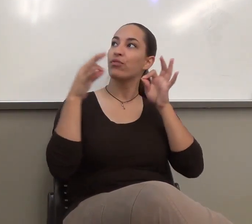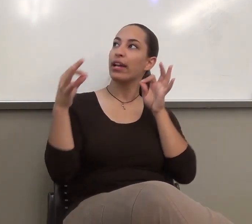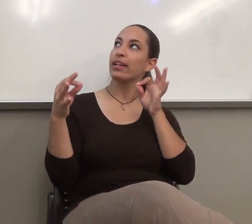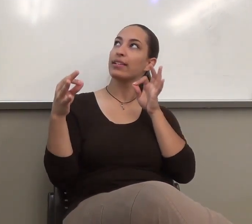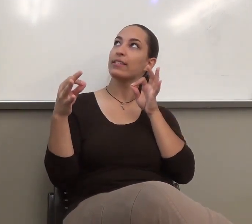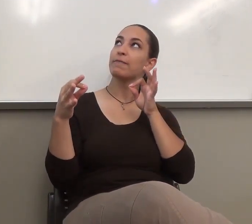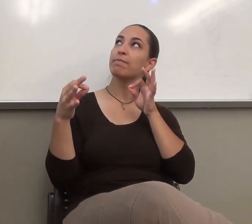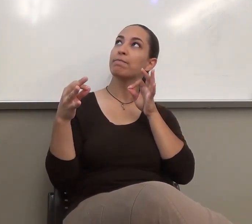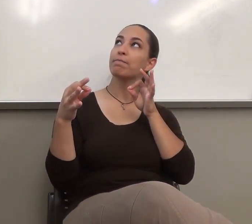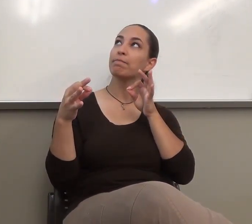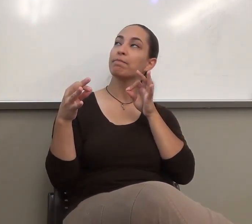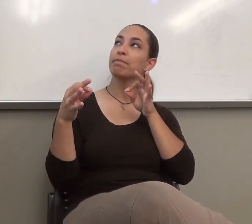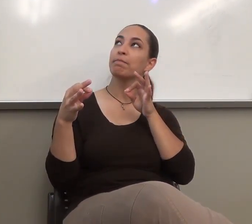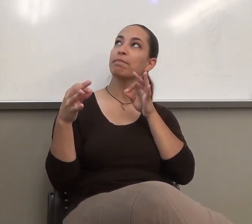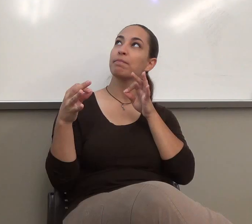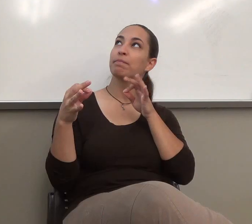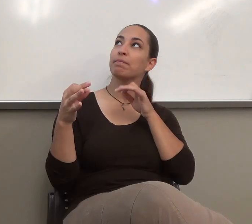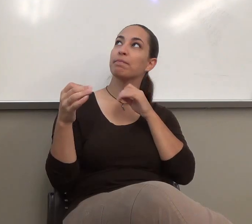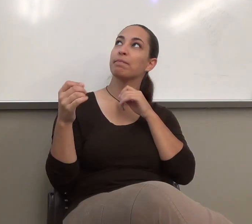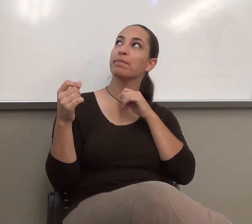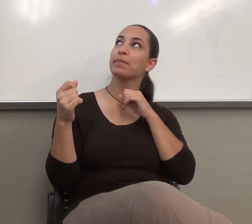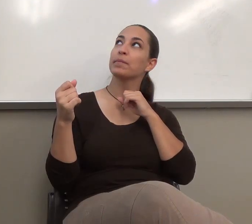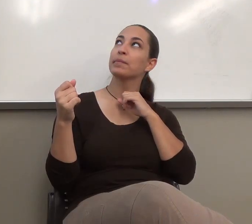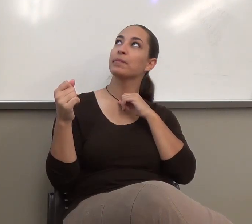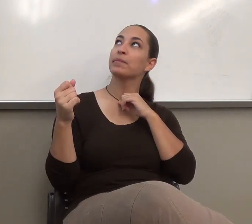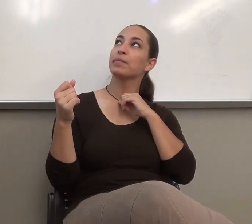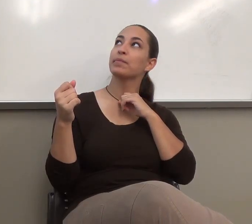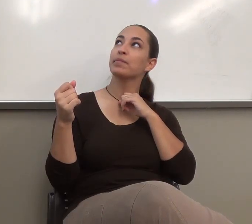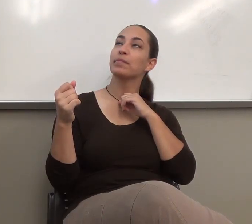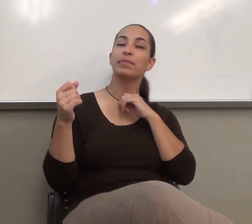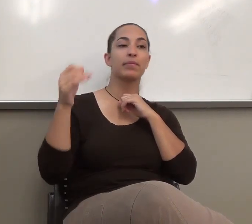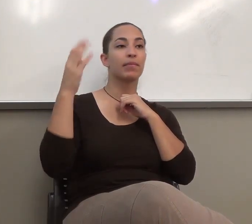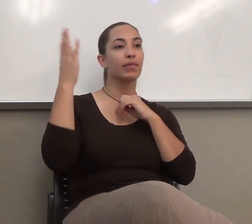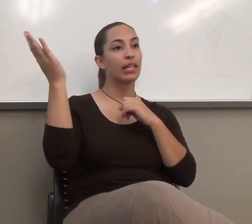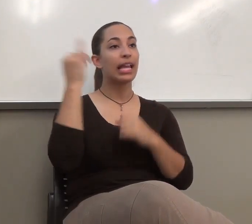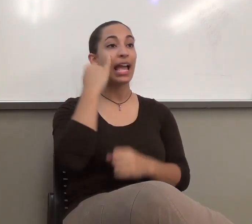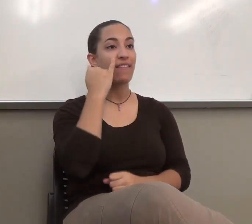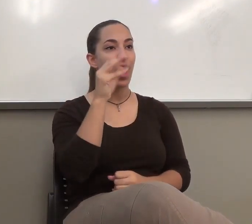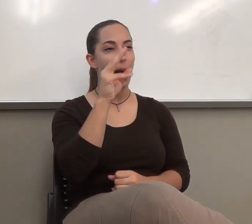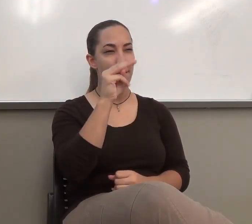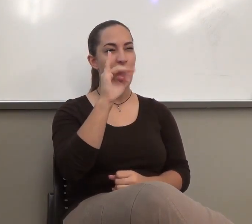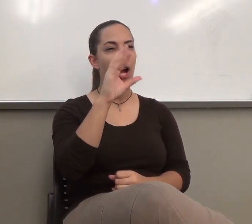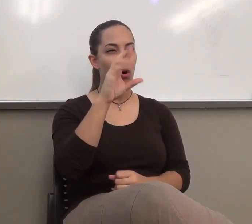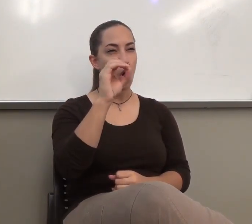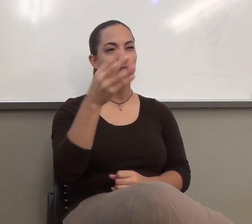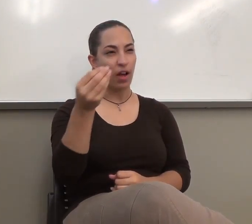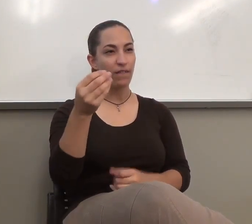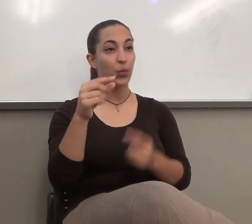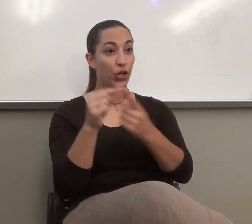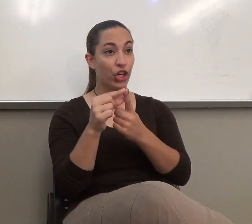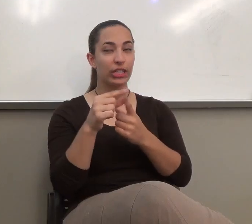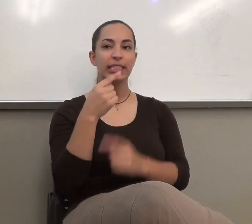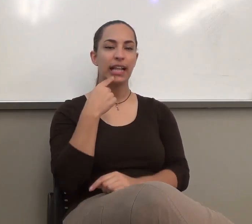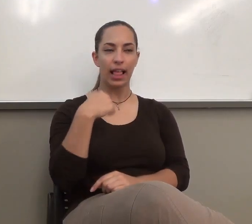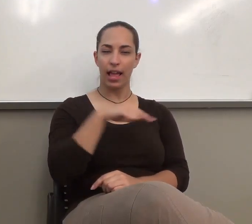when the Microsoft Word is telling us that this is a subject-verb